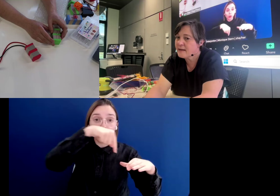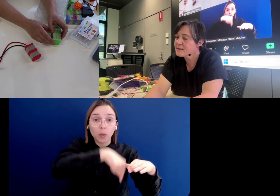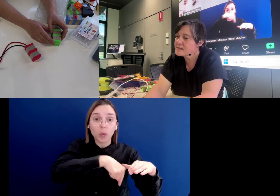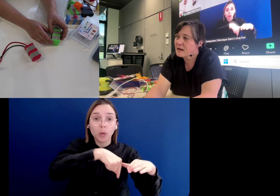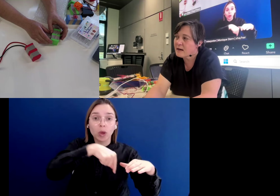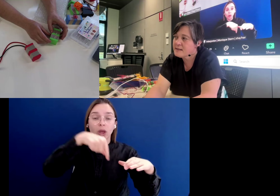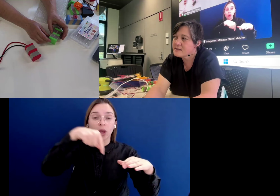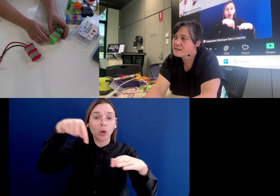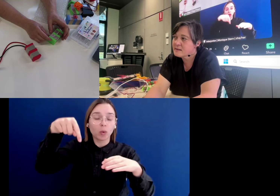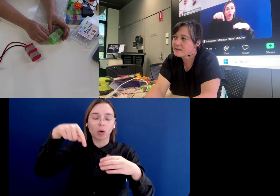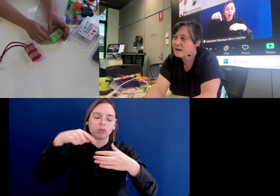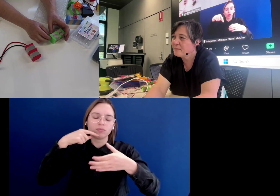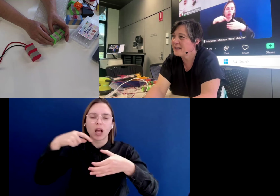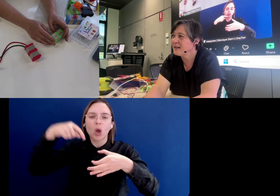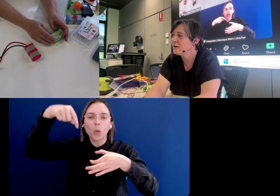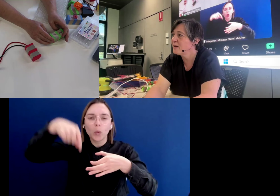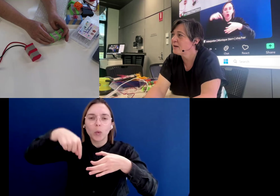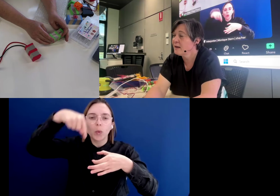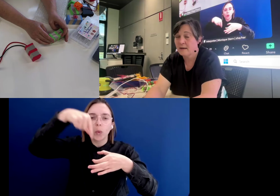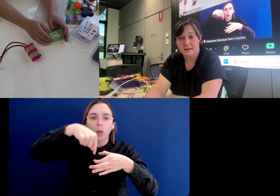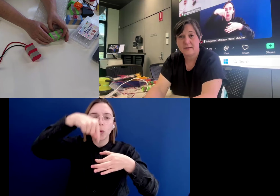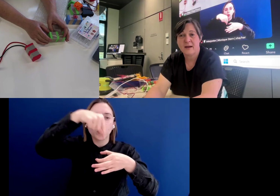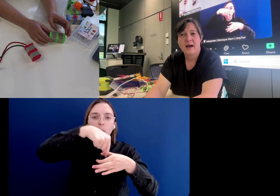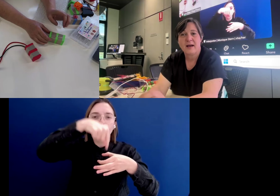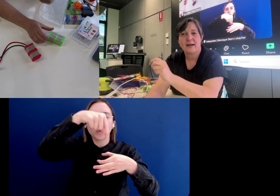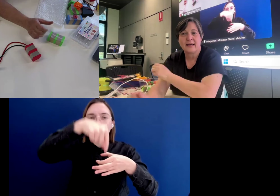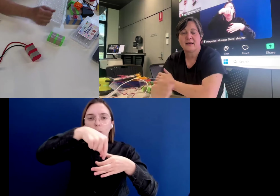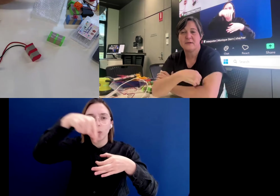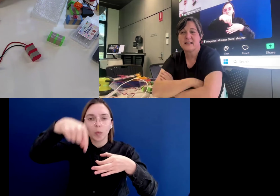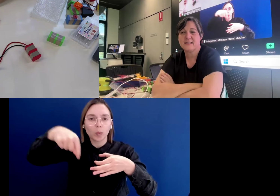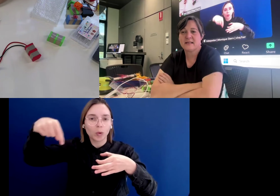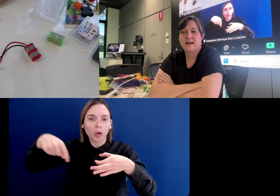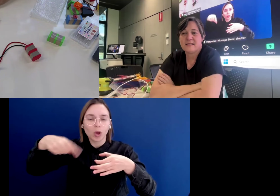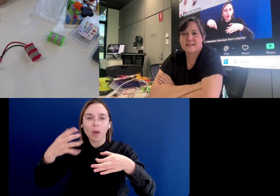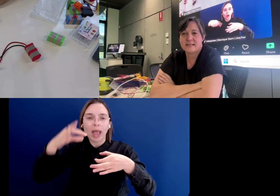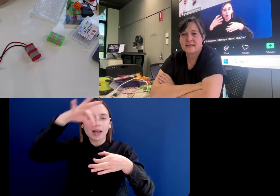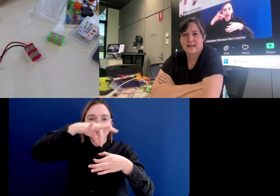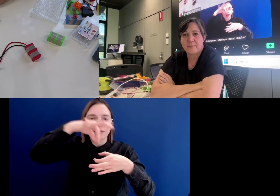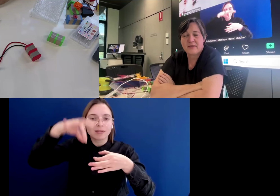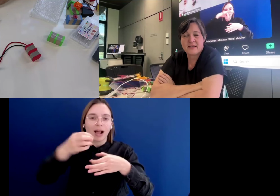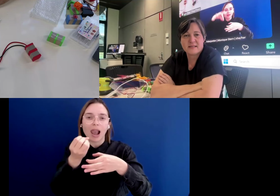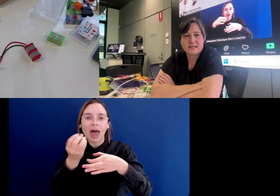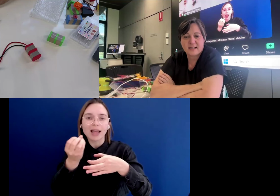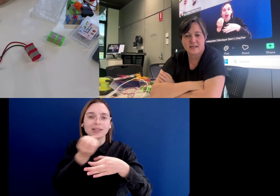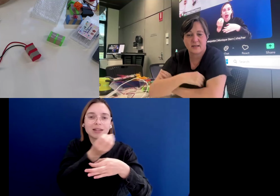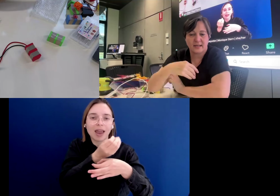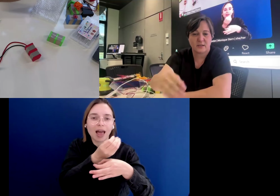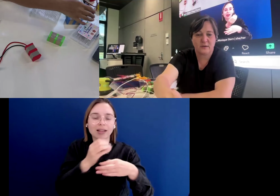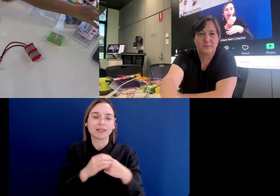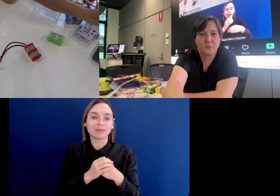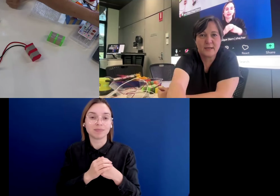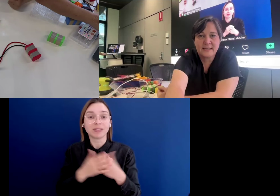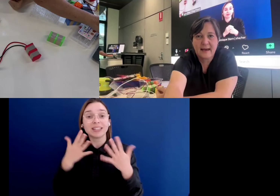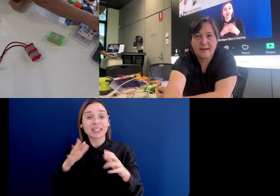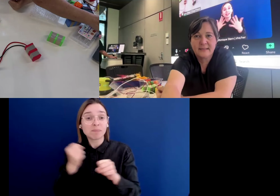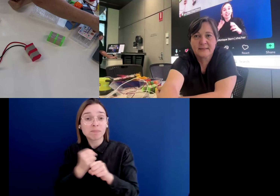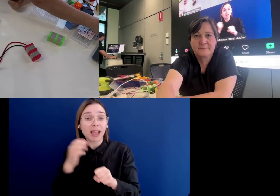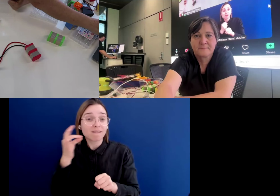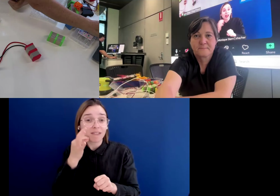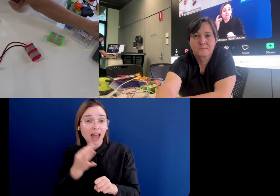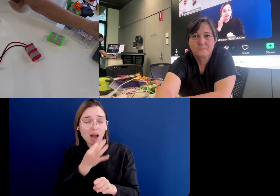could we start the slides? I'm making it. Yeah. Okay, can we start the slides? Just there's a couple of things in the slides I'd like to